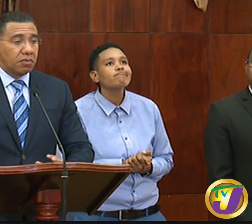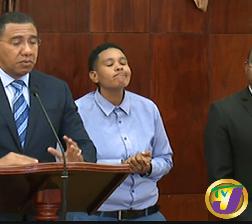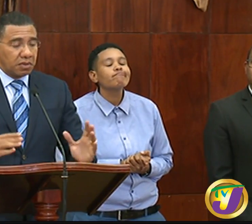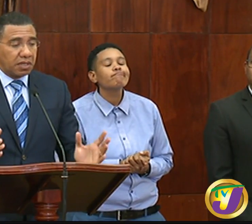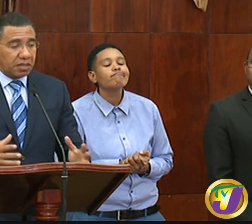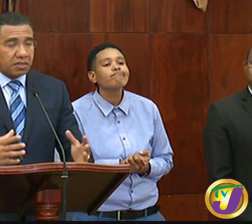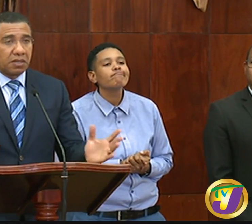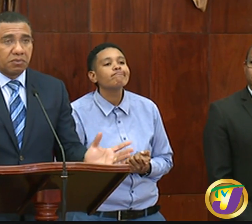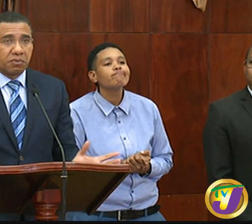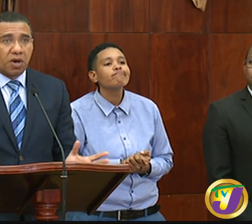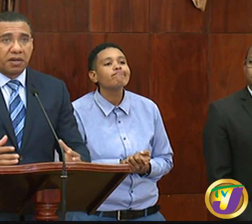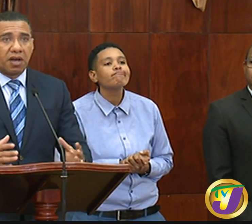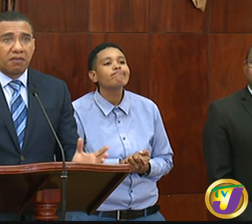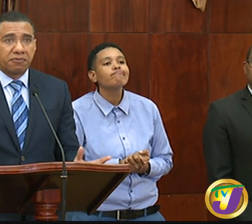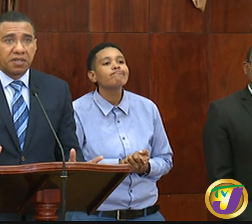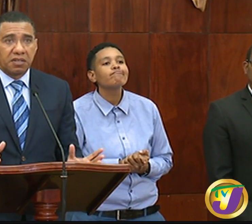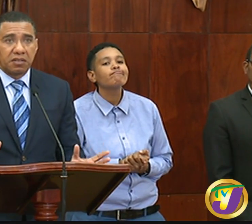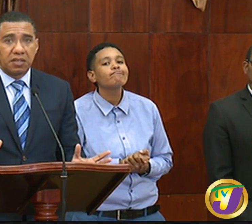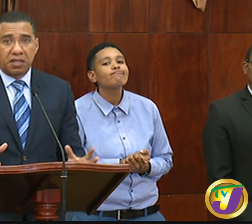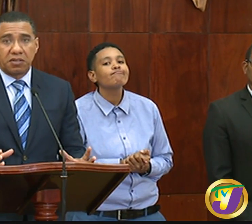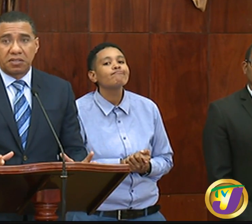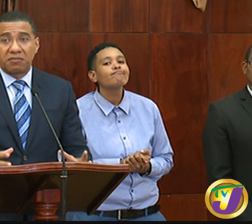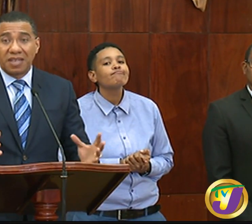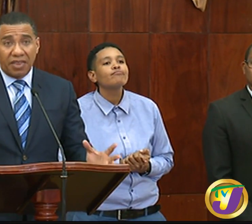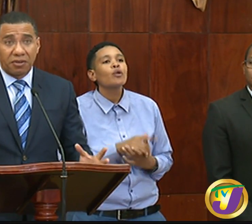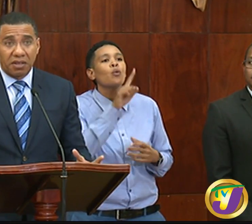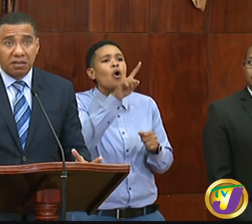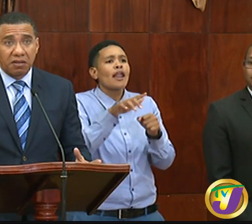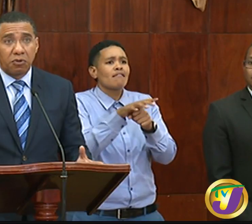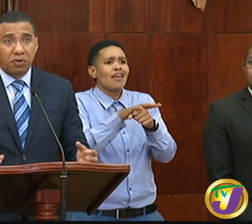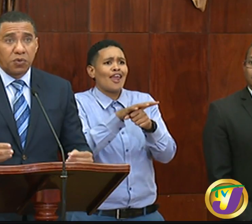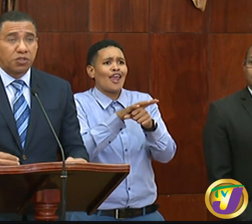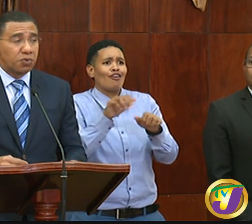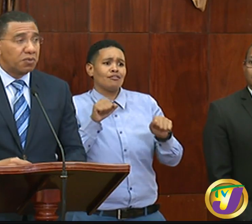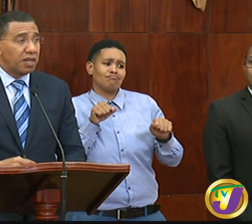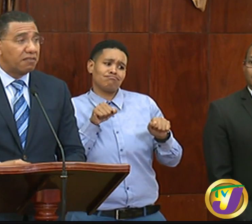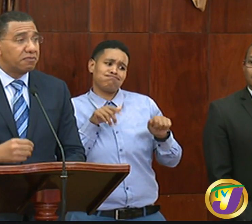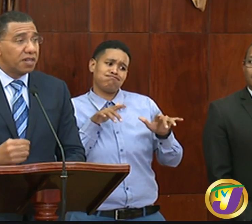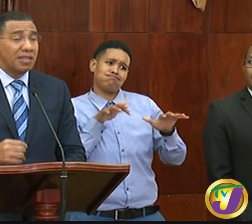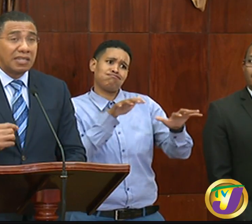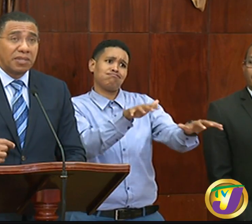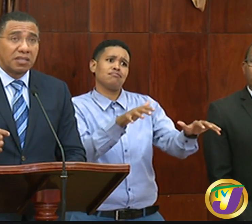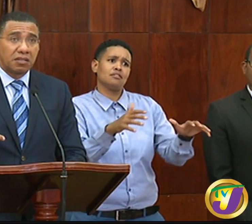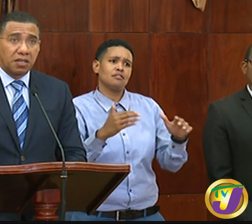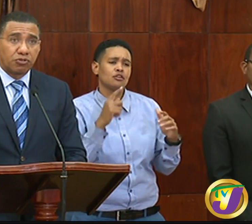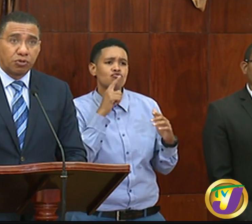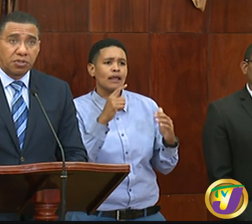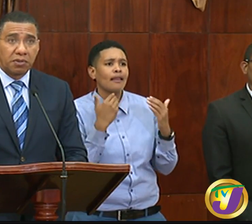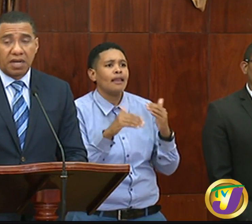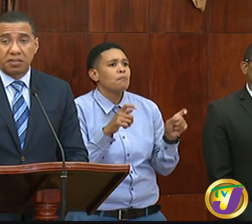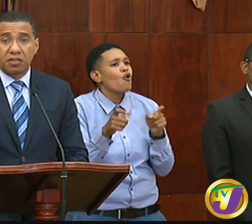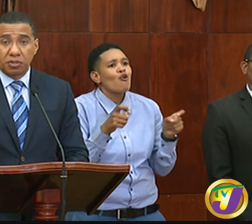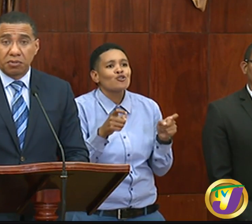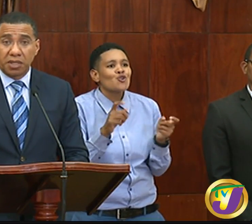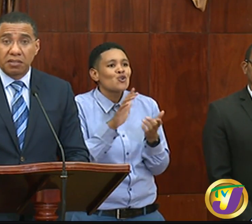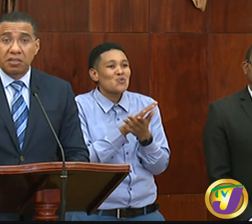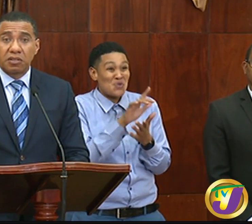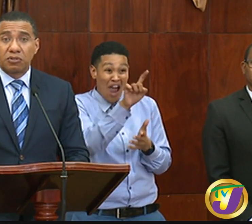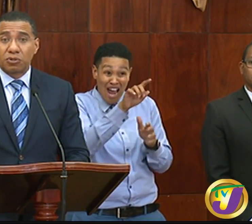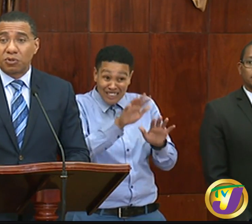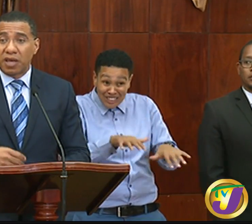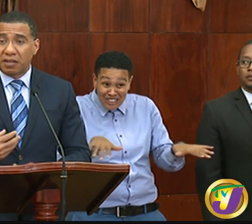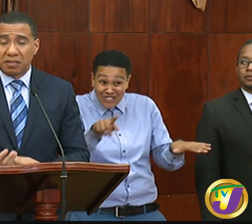you know, it is one of the areas of gathering over which we will have very limited control. You're asking